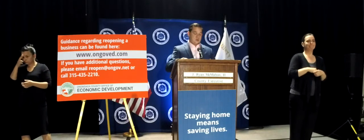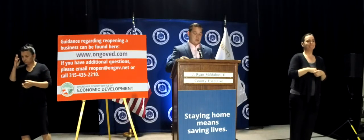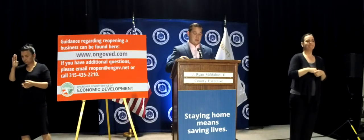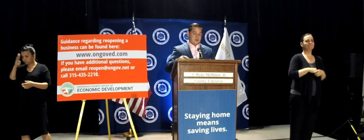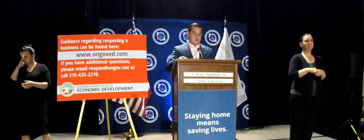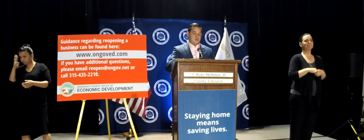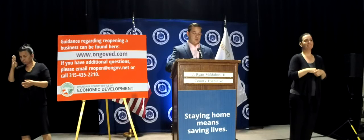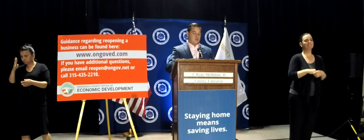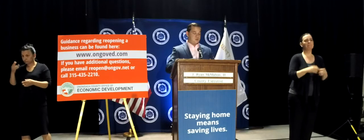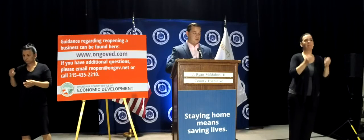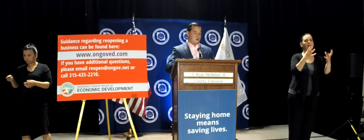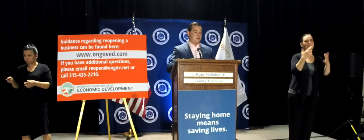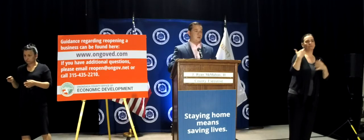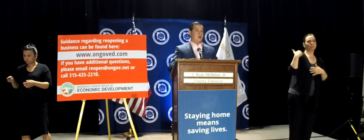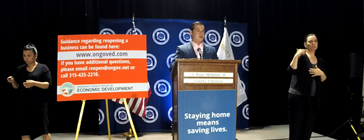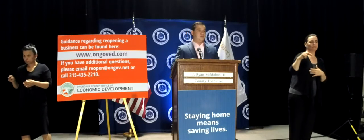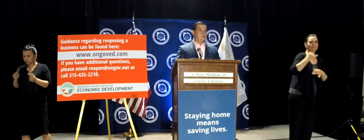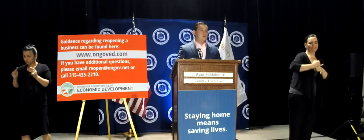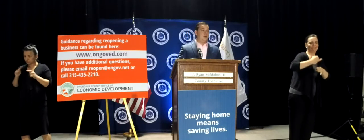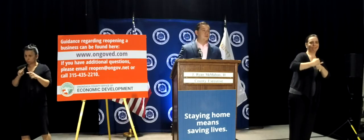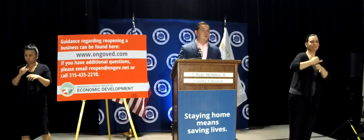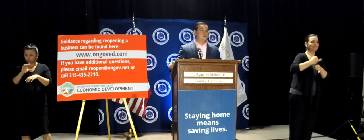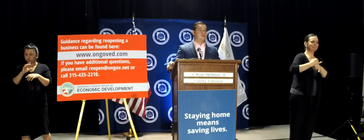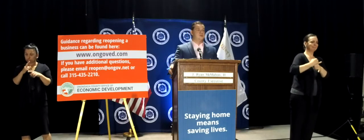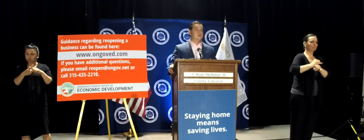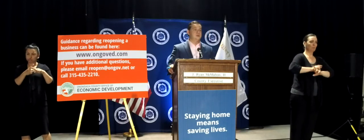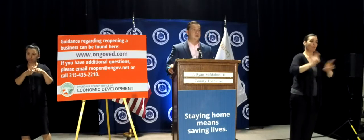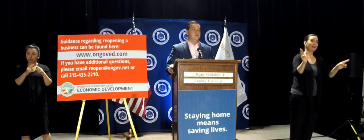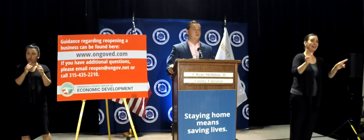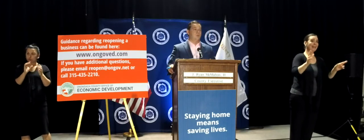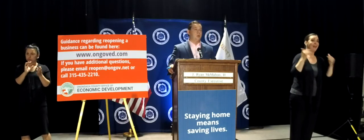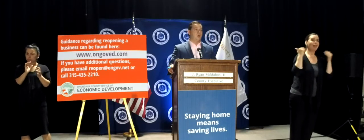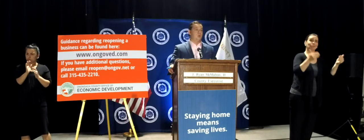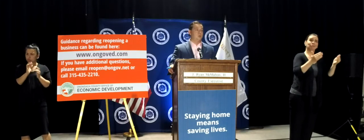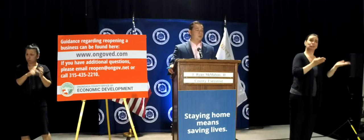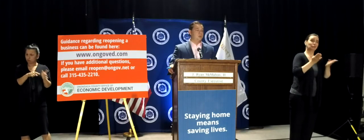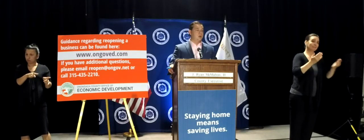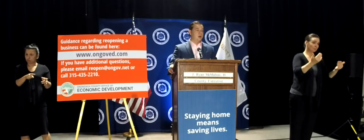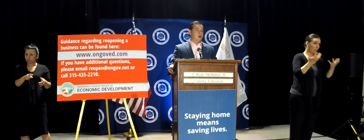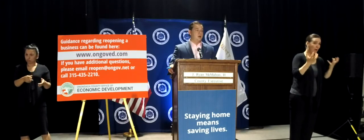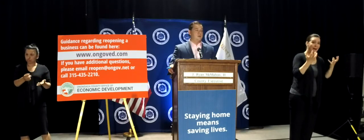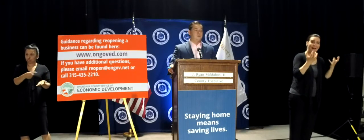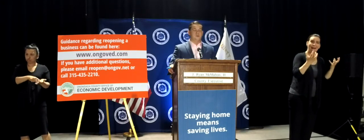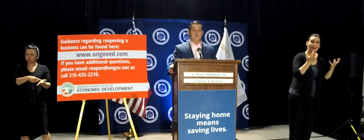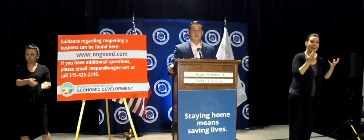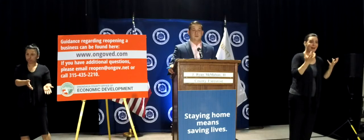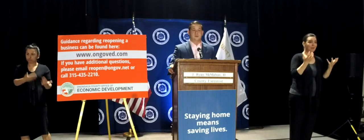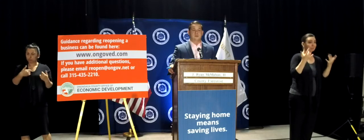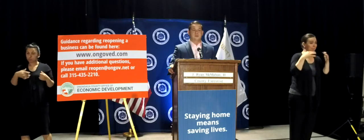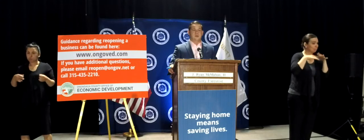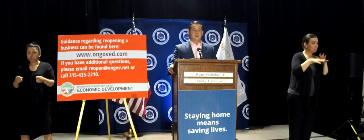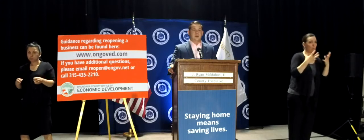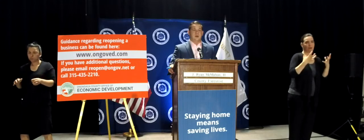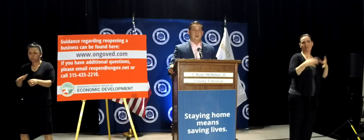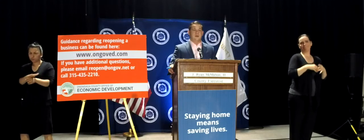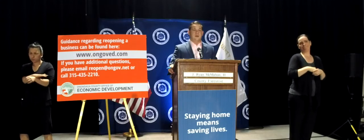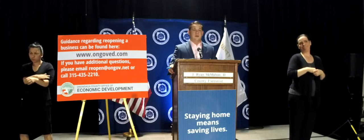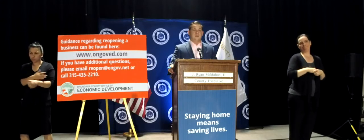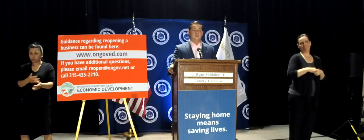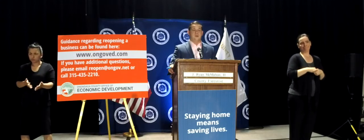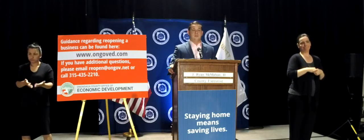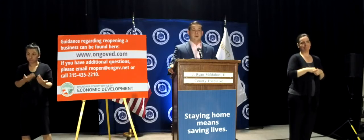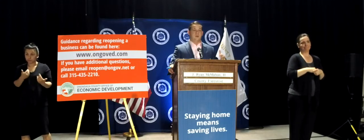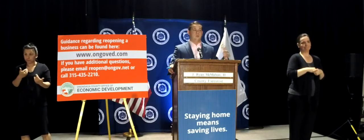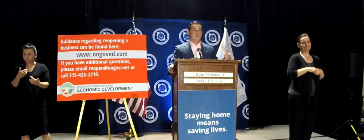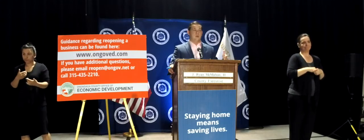religious institutions that are getting ready to have services full-blown, full services, and I